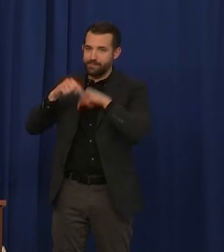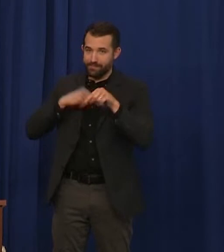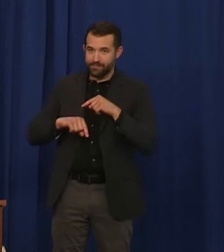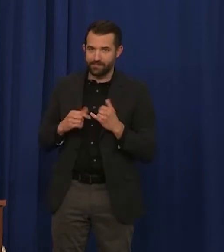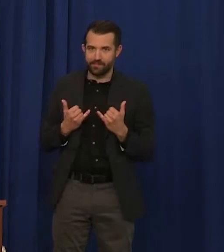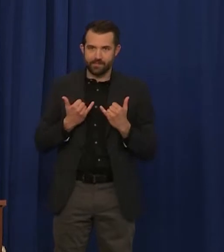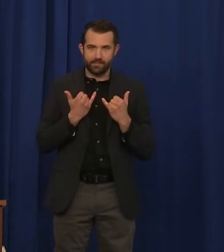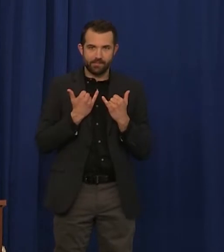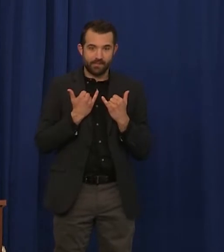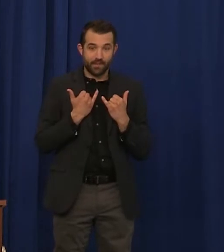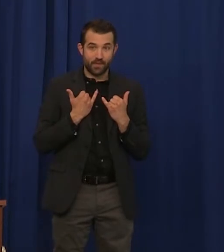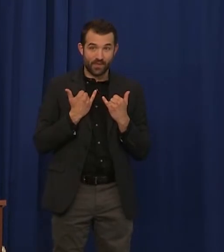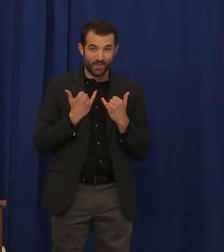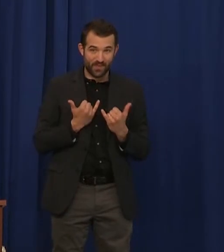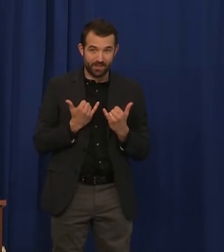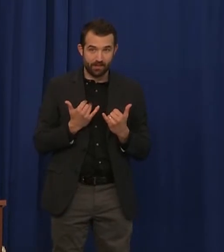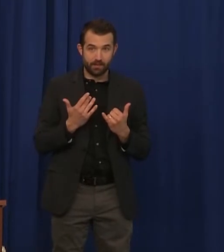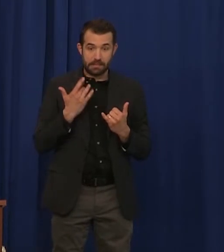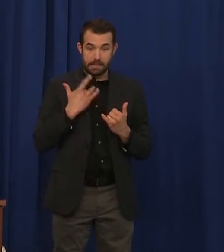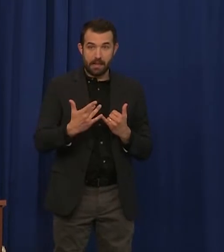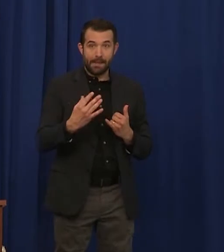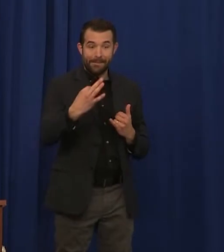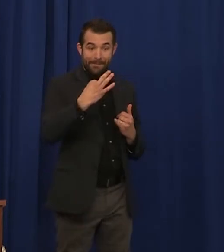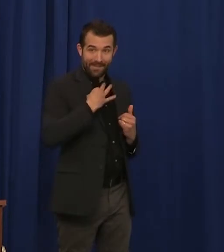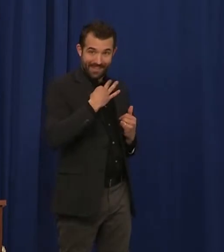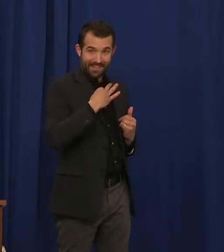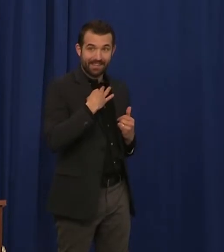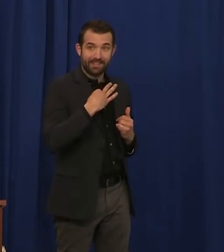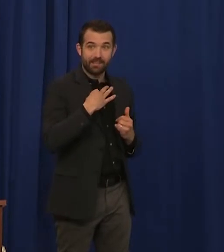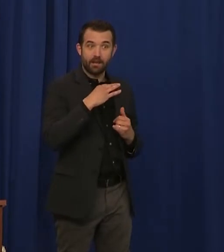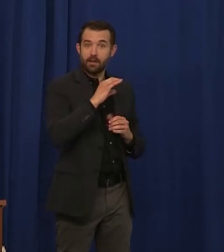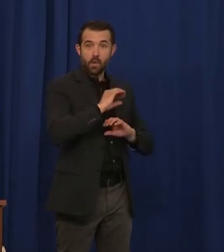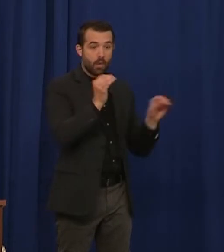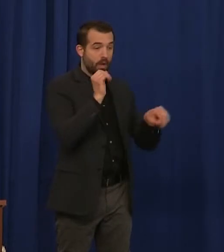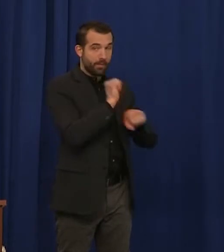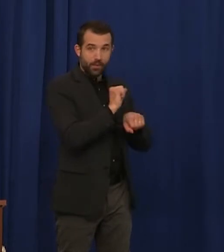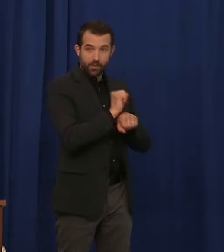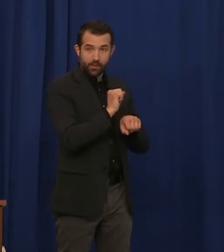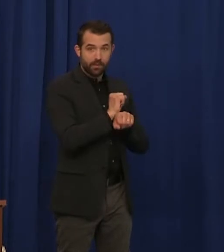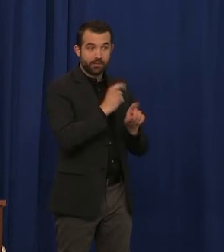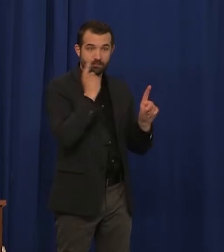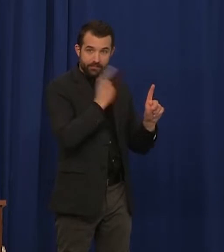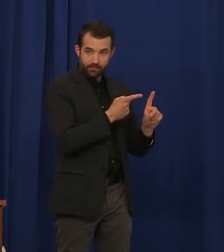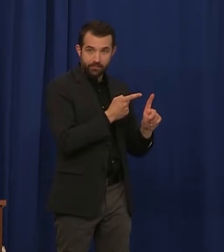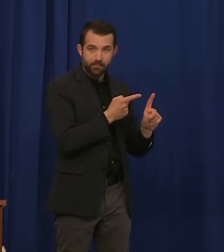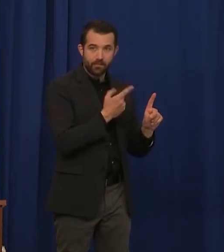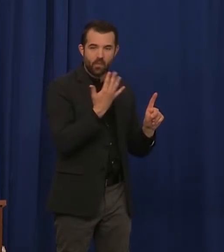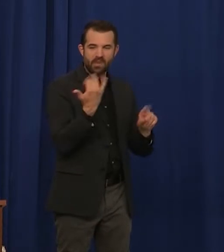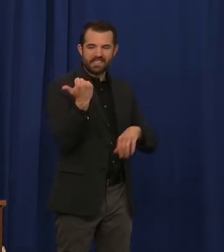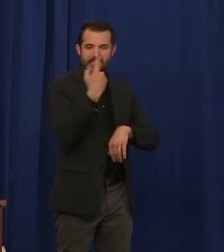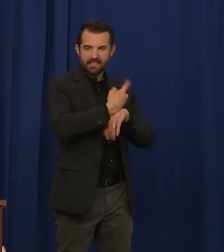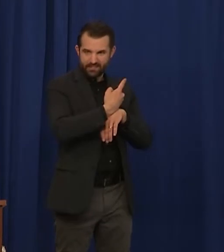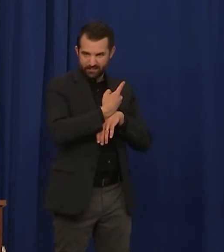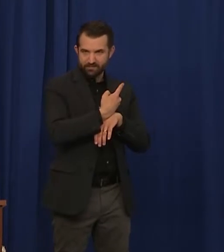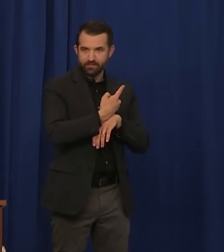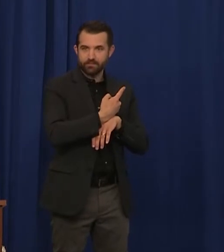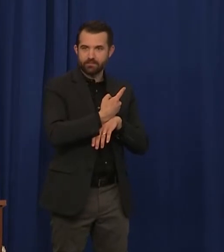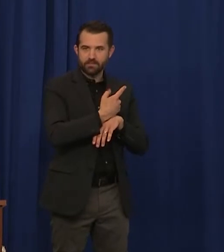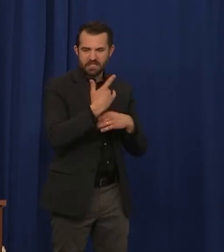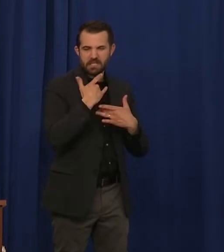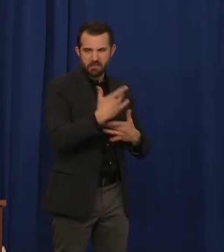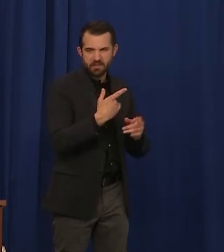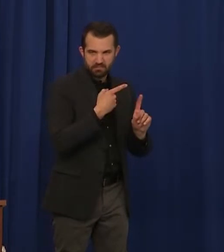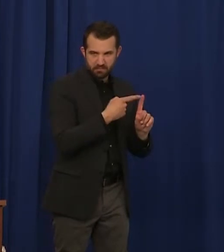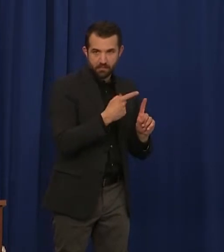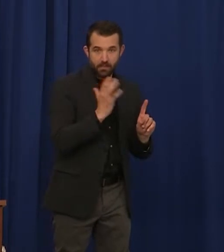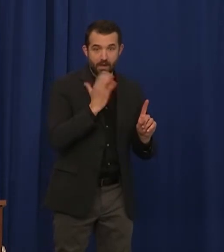seeing their initial benefits. Our goal is when we roll this out that timeline would be shorter than that.